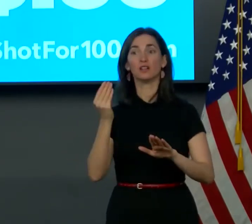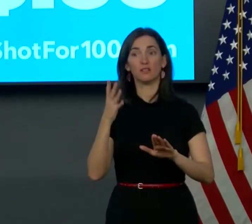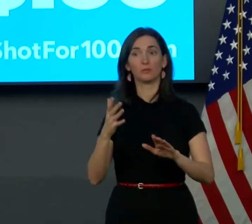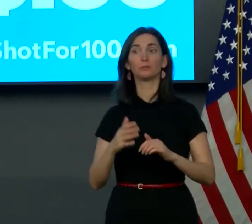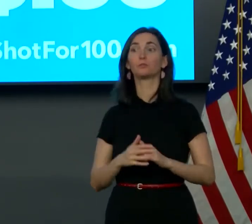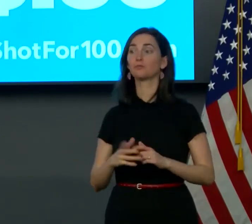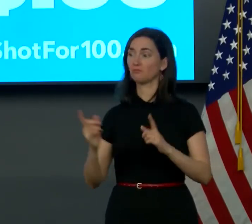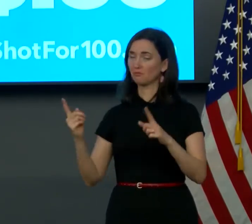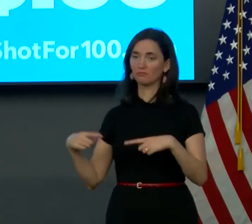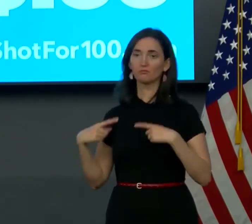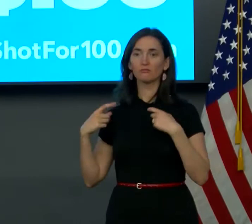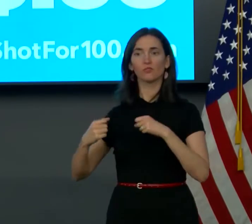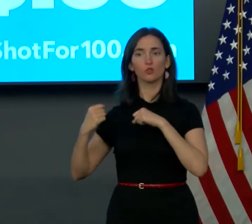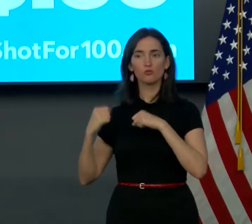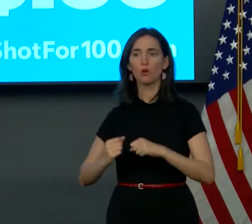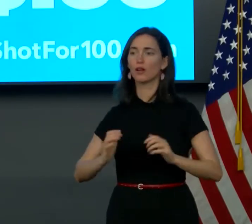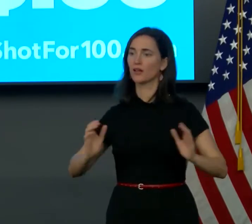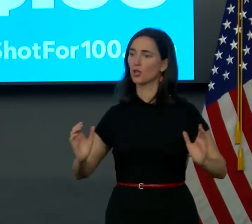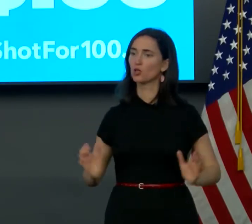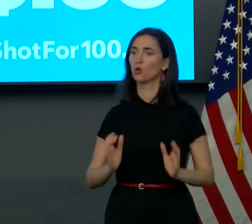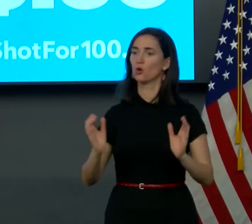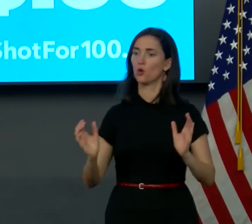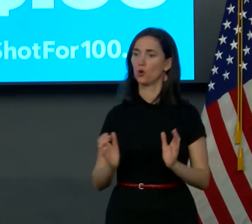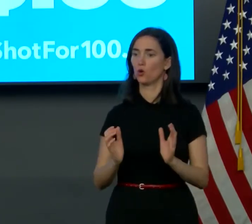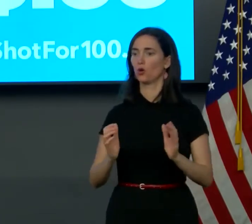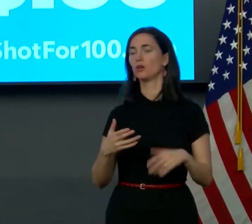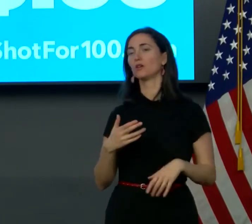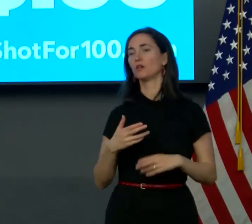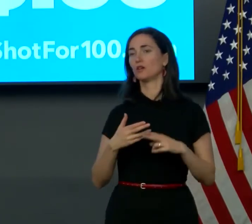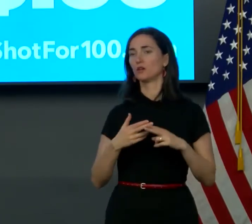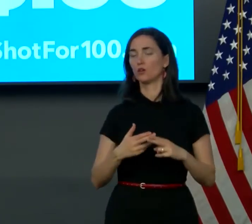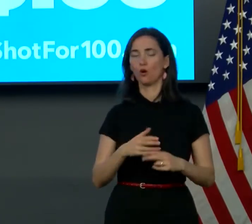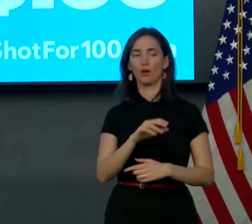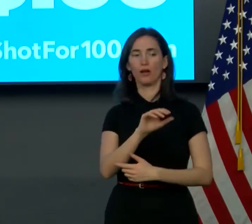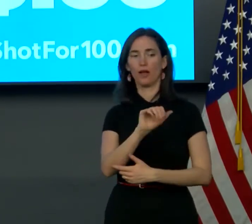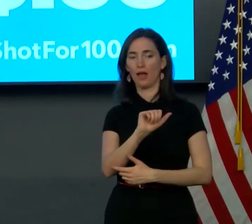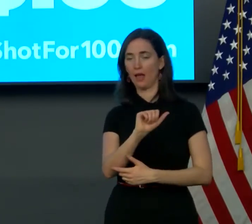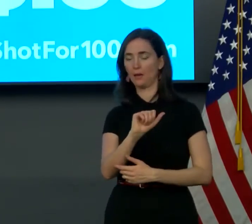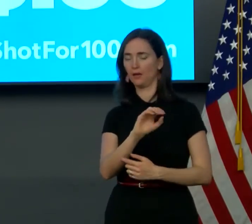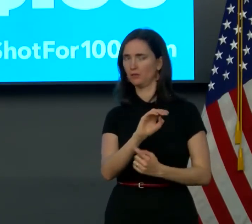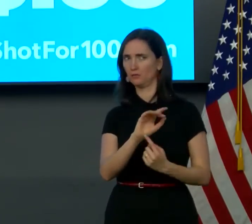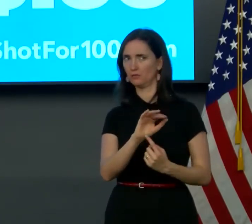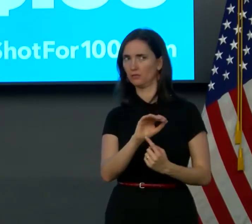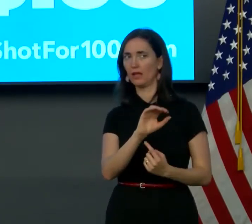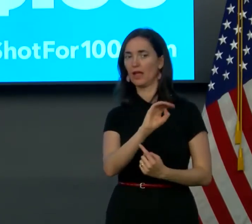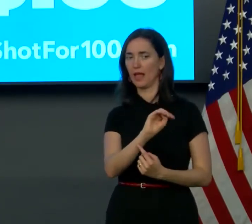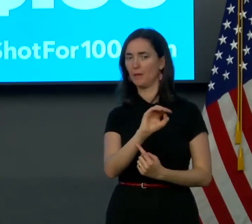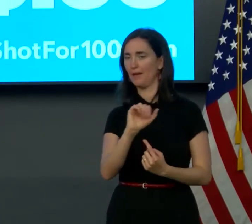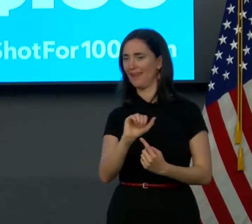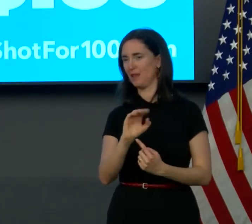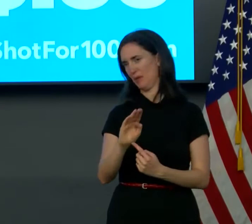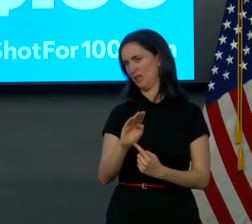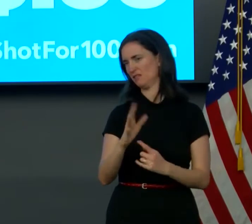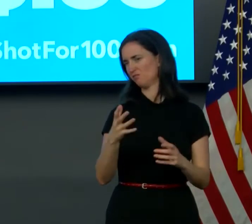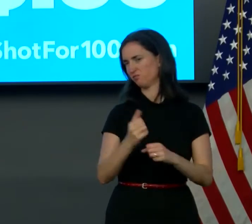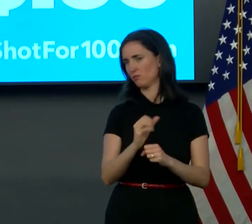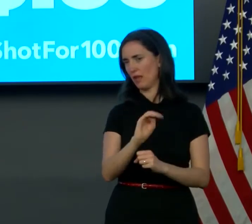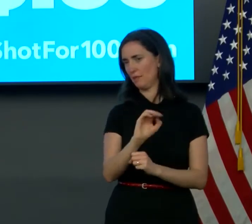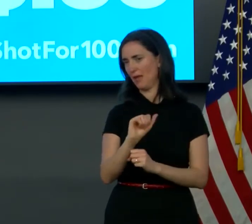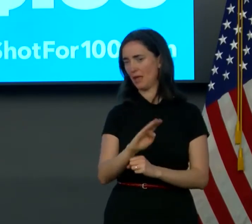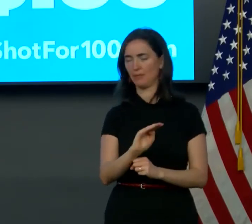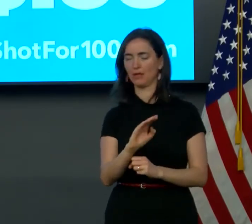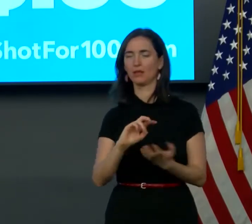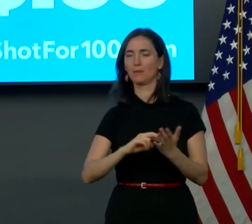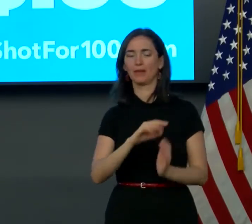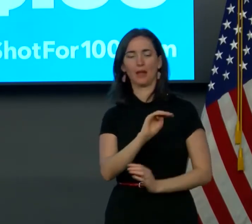way, promoted MAB infusions, monoclonal antibody infusions, since they first came out.